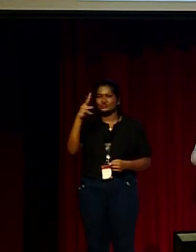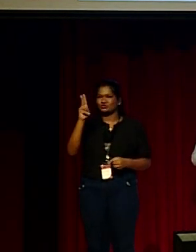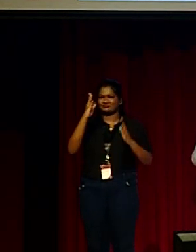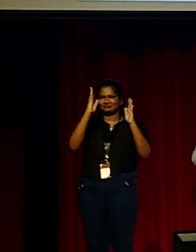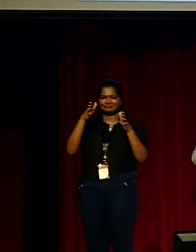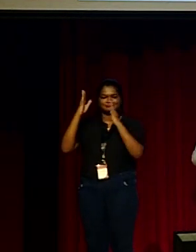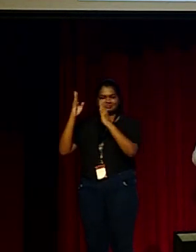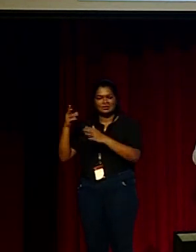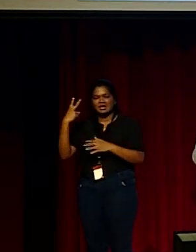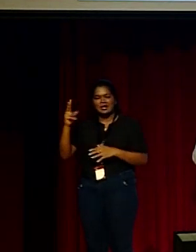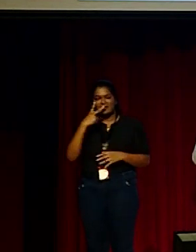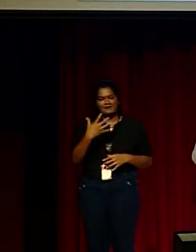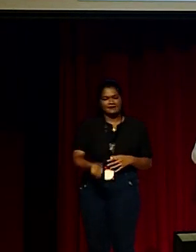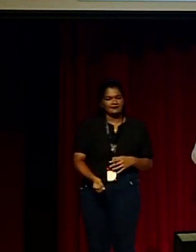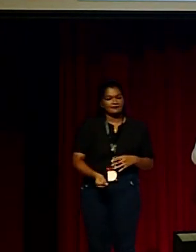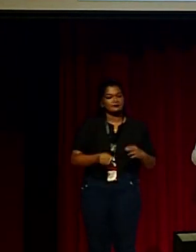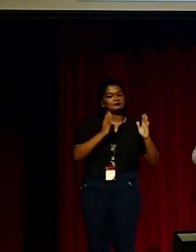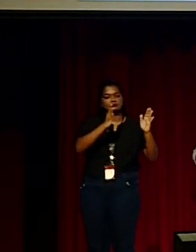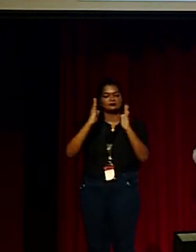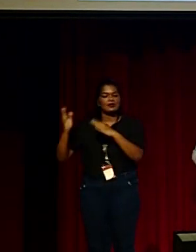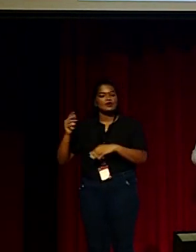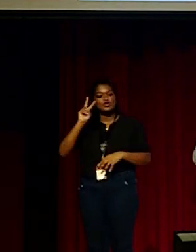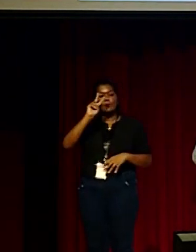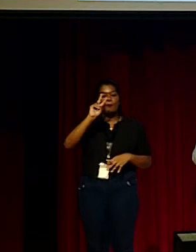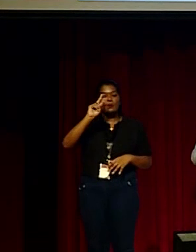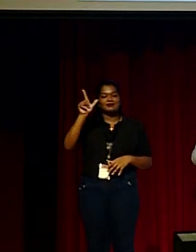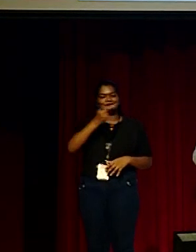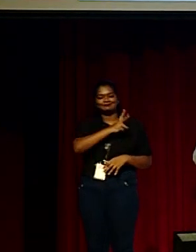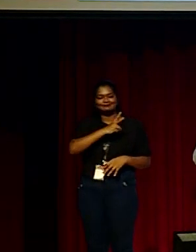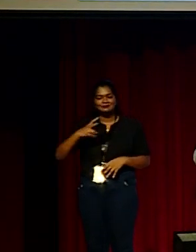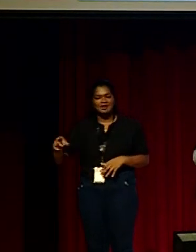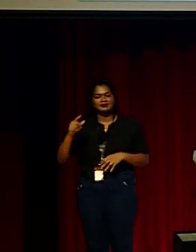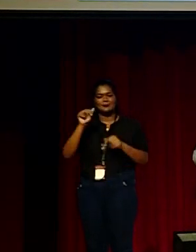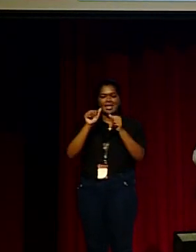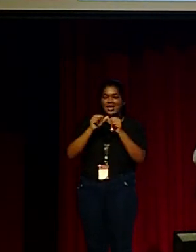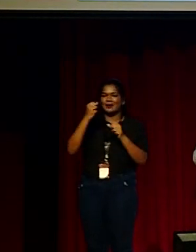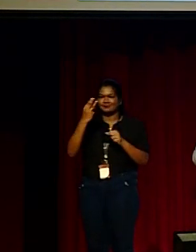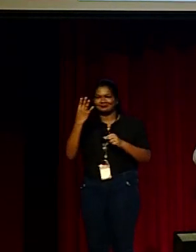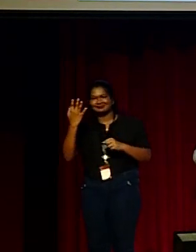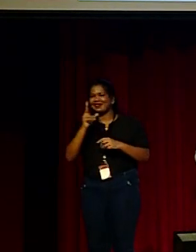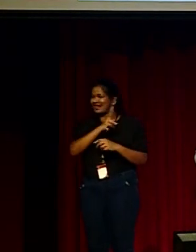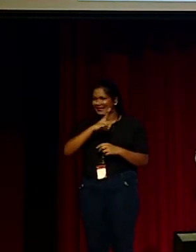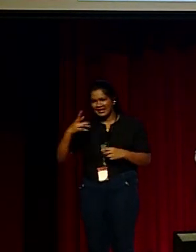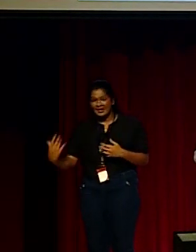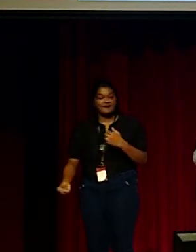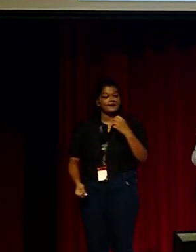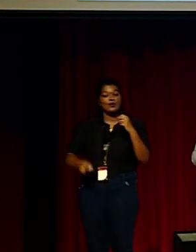layers. In each layer, 27 symbols are equipped in the first 3 boxes, and the 4th box